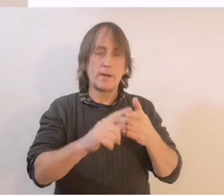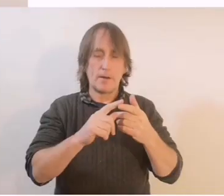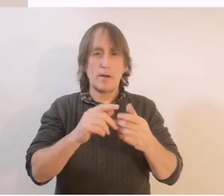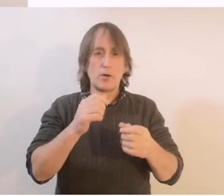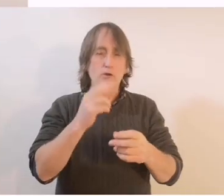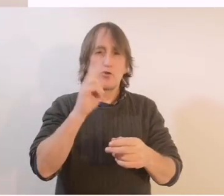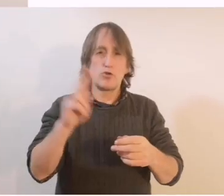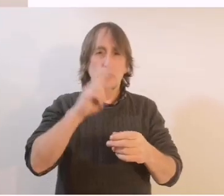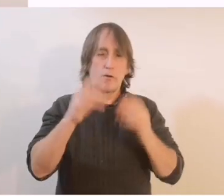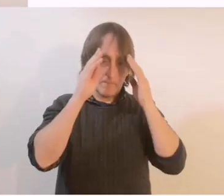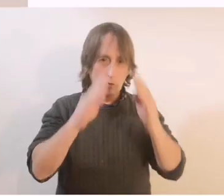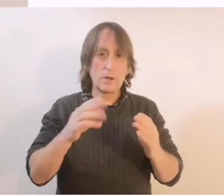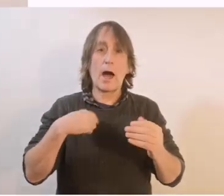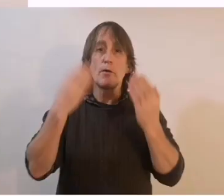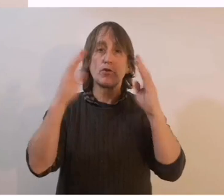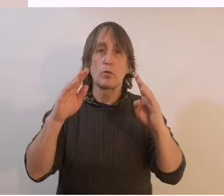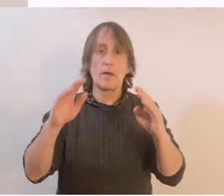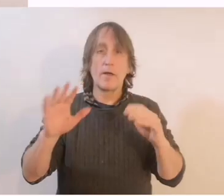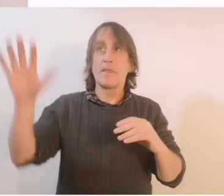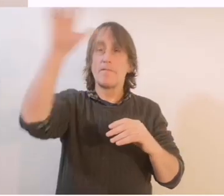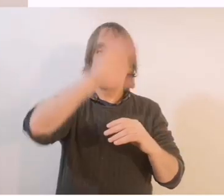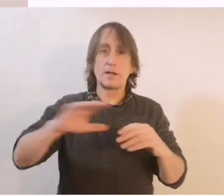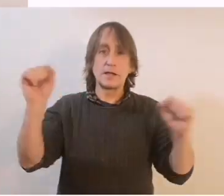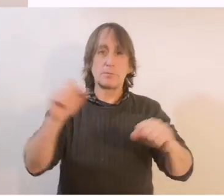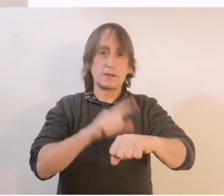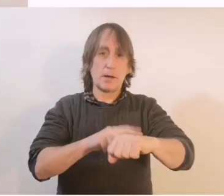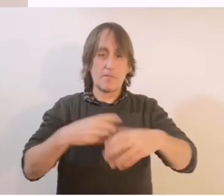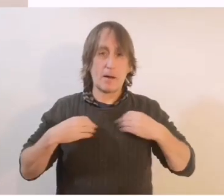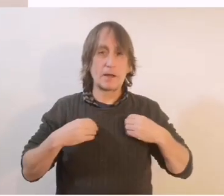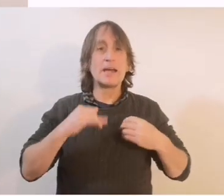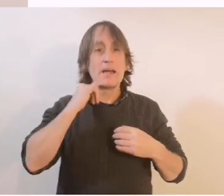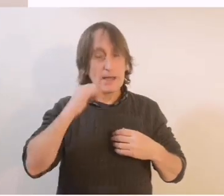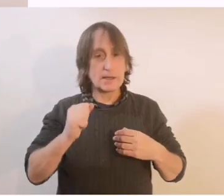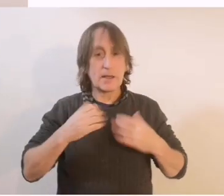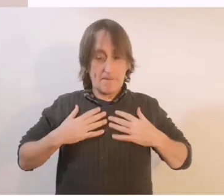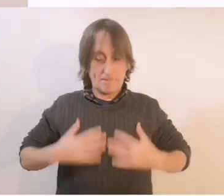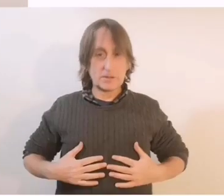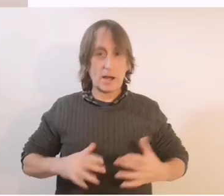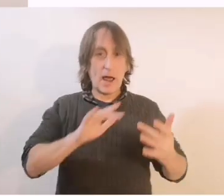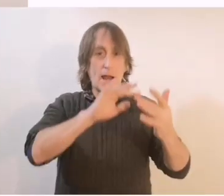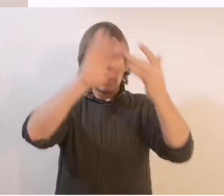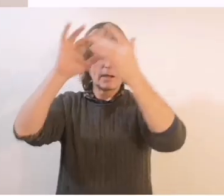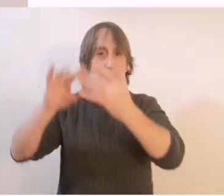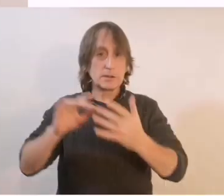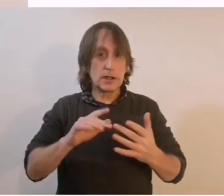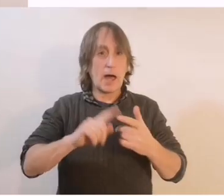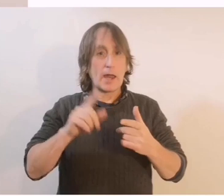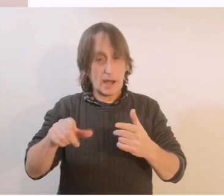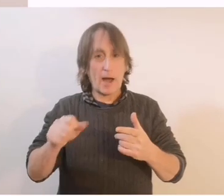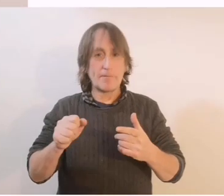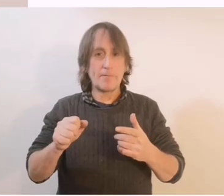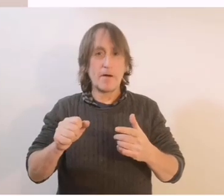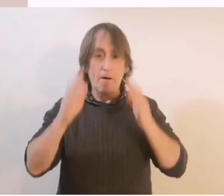and exercising focus. And what I've shown is that the field, the space-time fabric, is a physical lattice and it